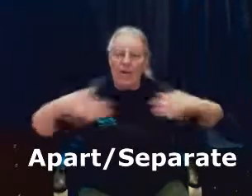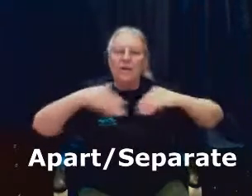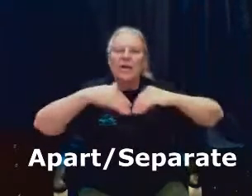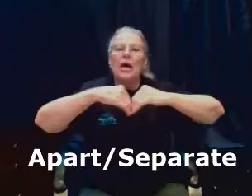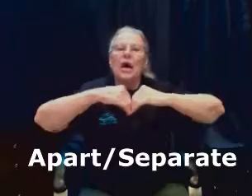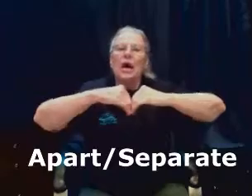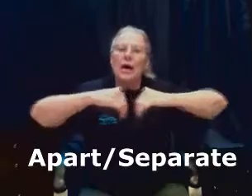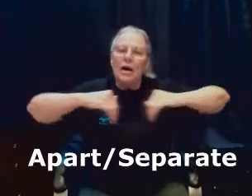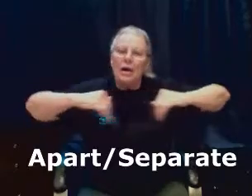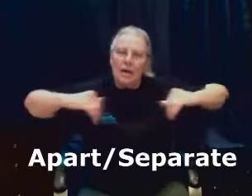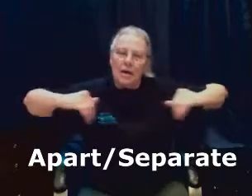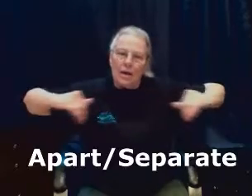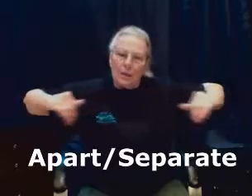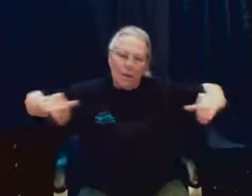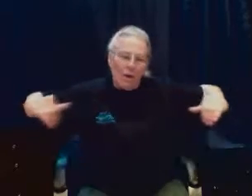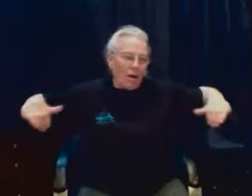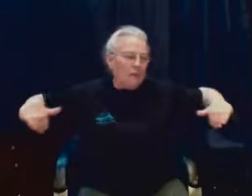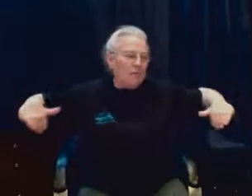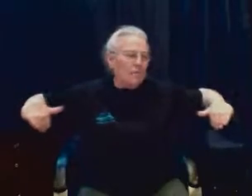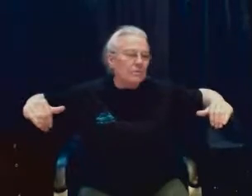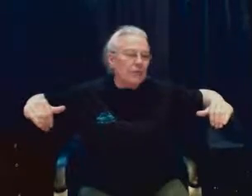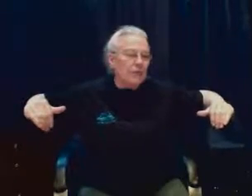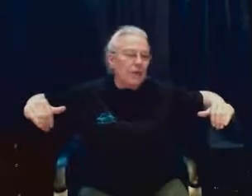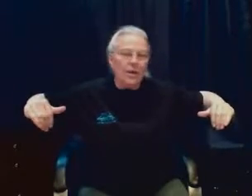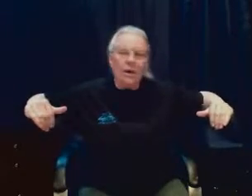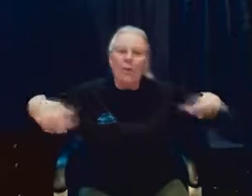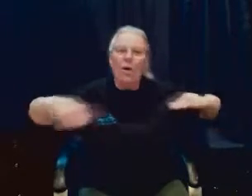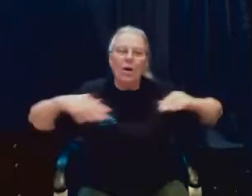it. Apart, tearing it apart.